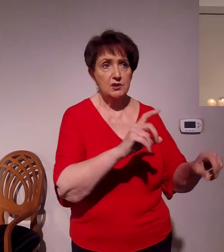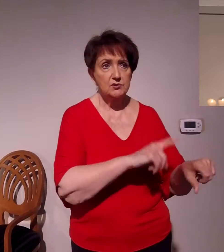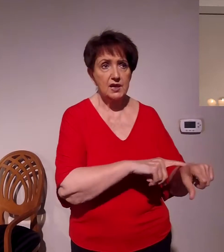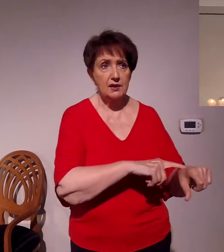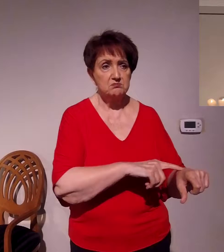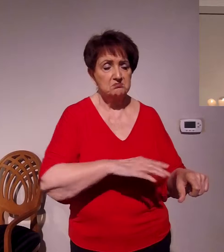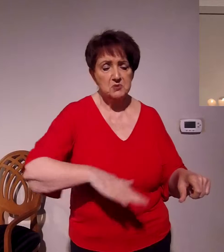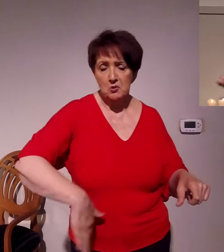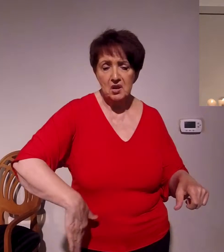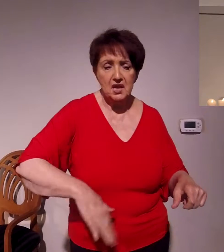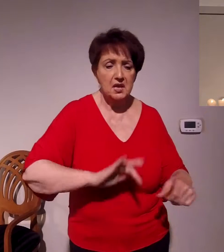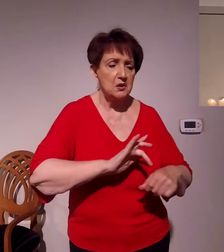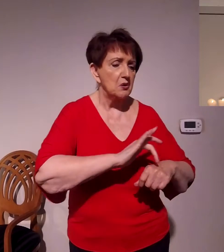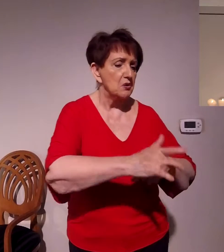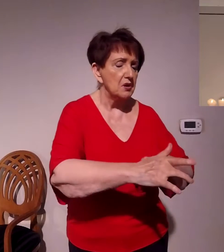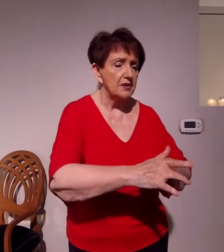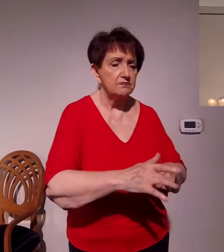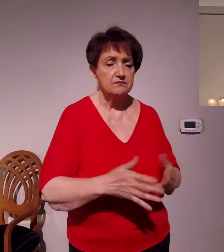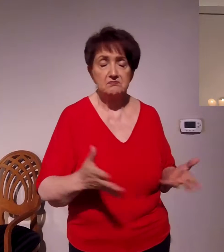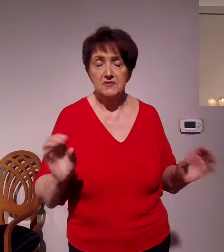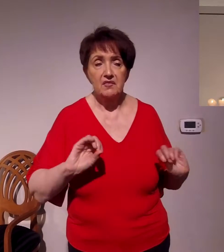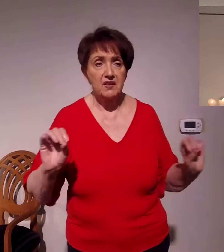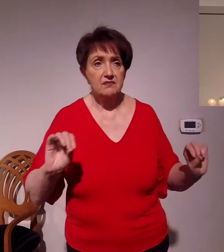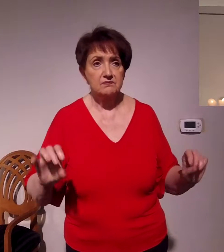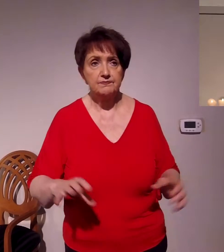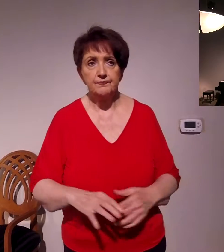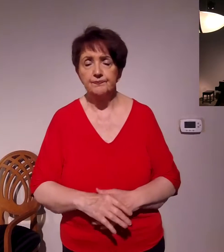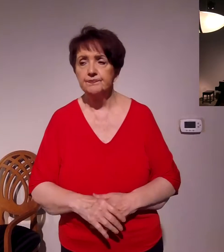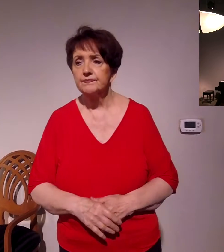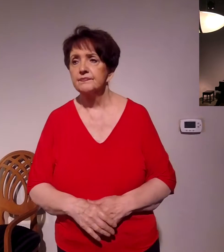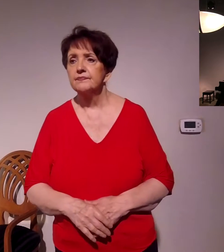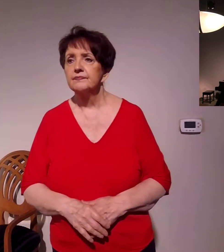no early, it just is.